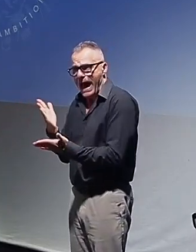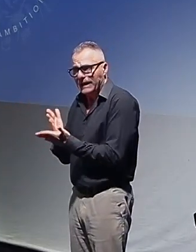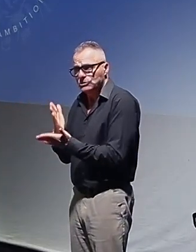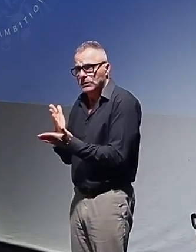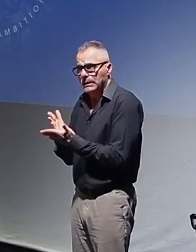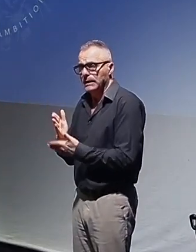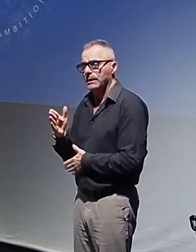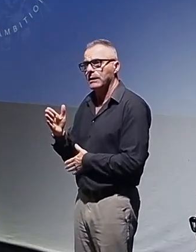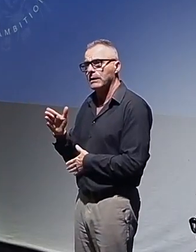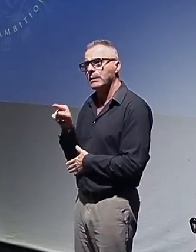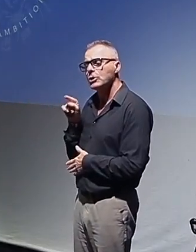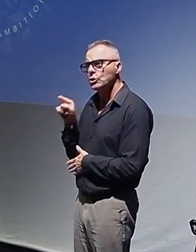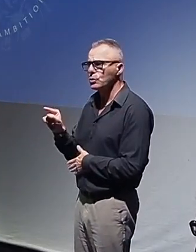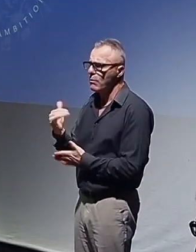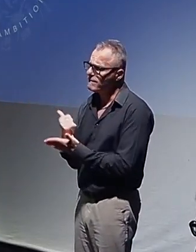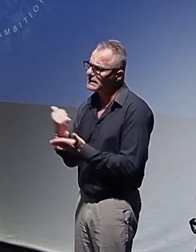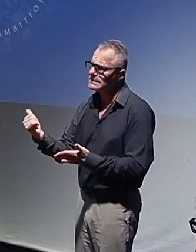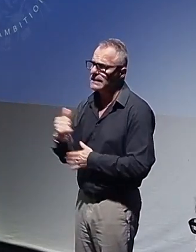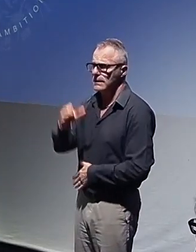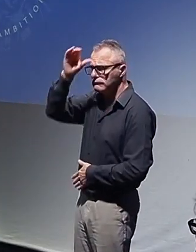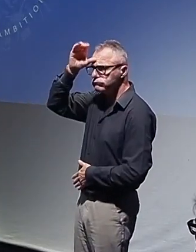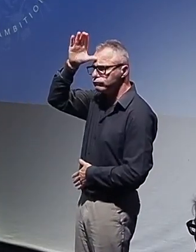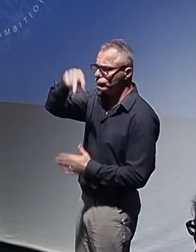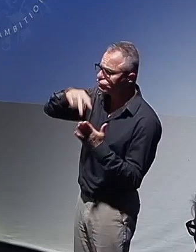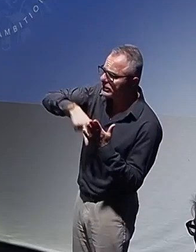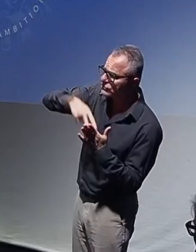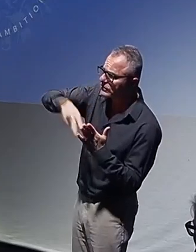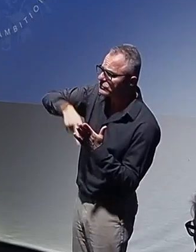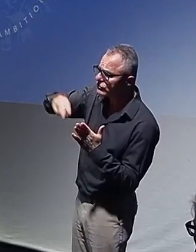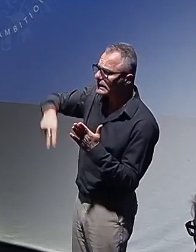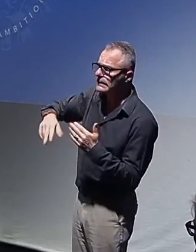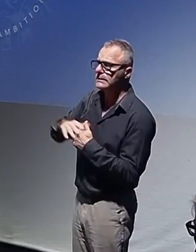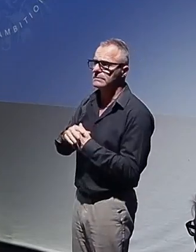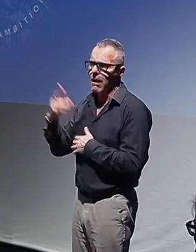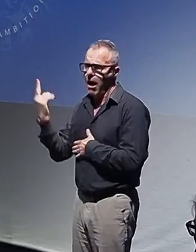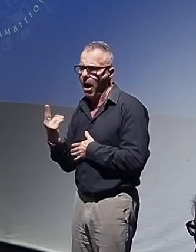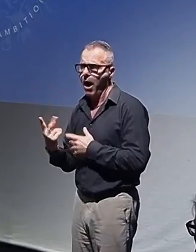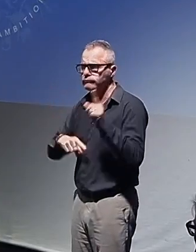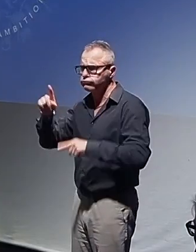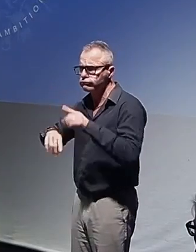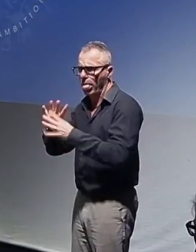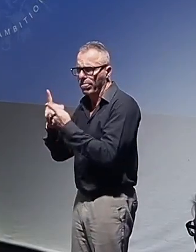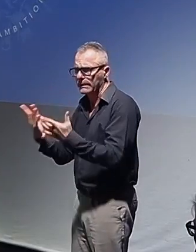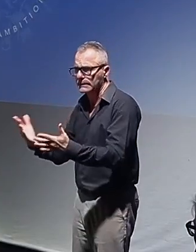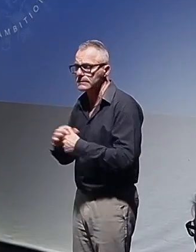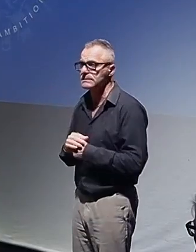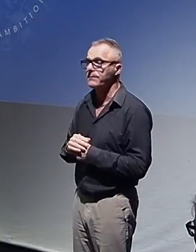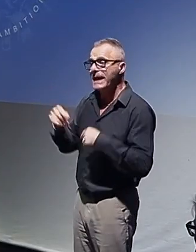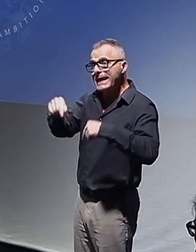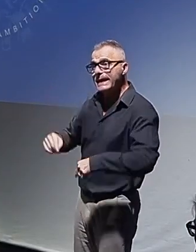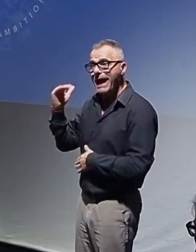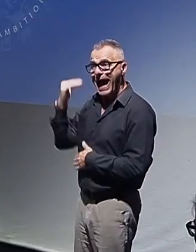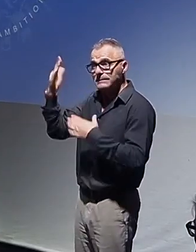you're incredibly well read. You've got a huge interest in art, etc. But, and this is, adult education